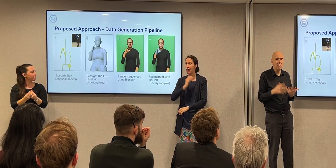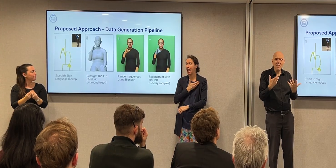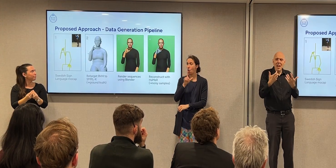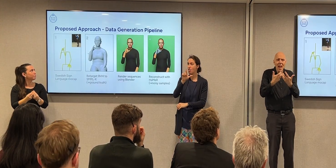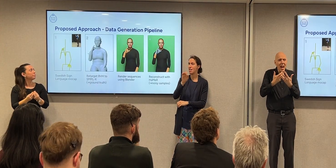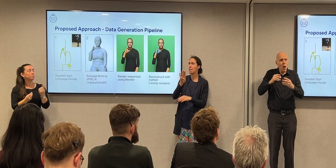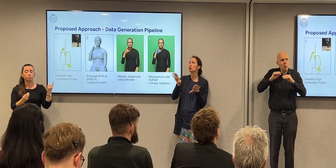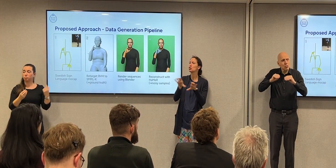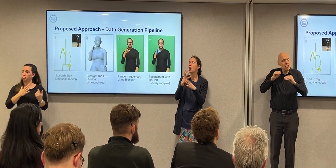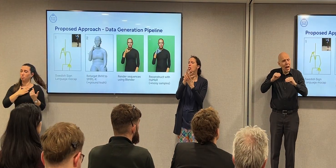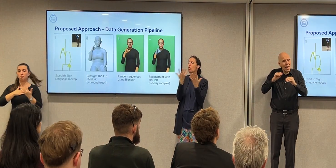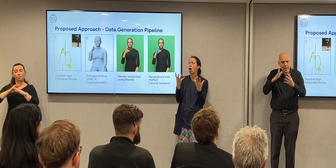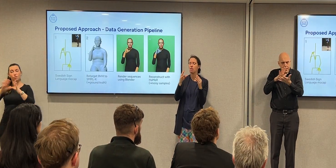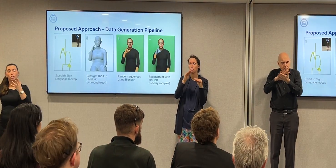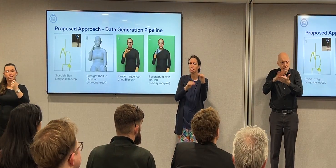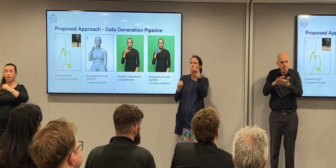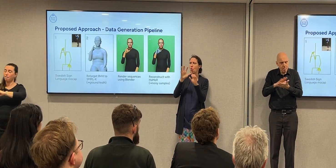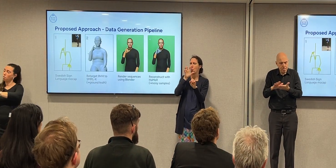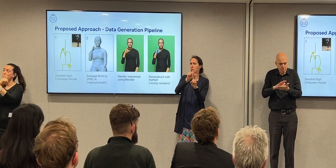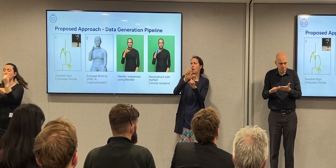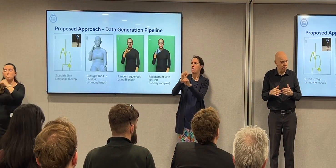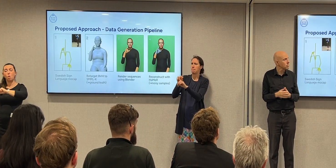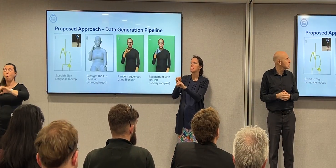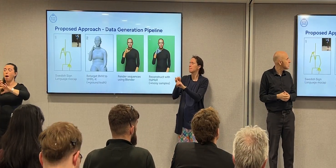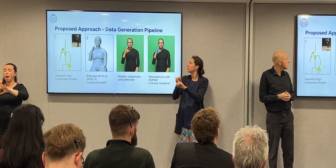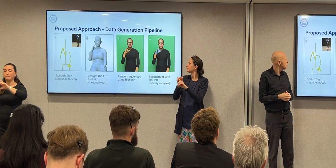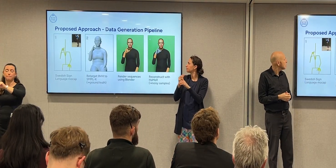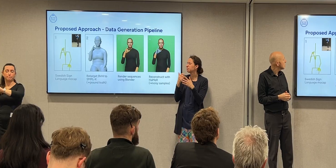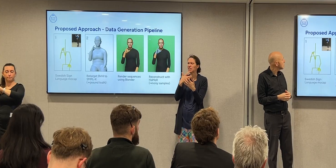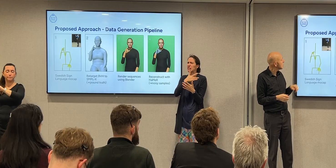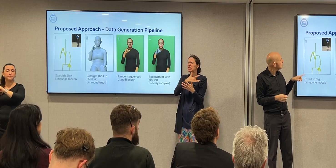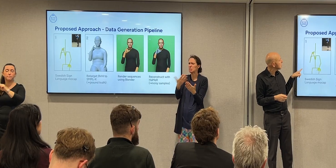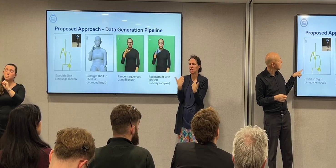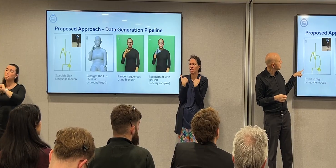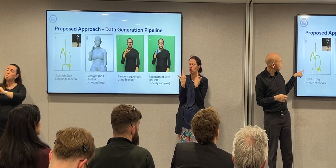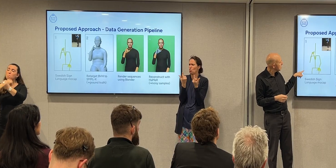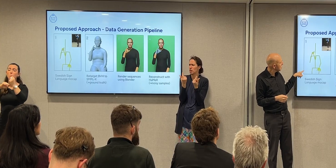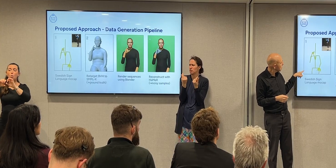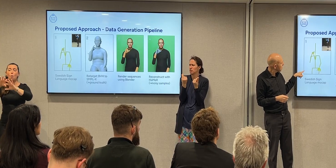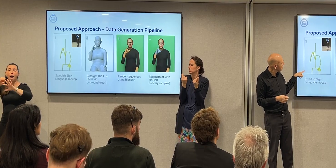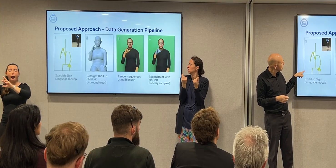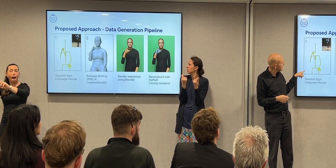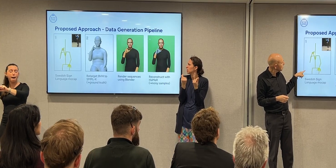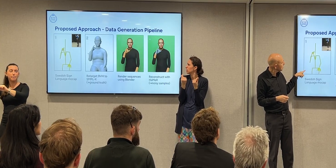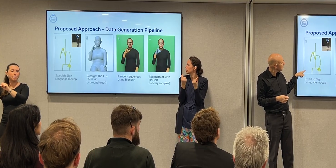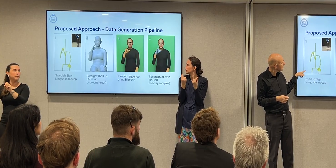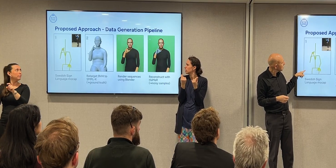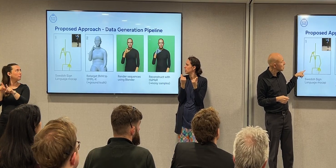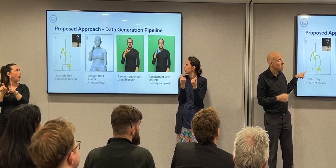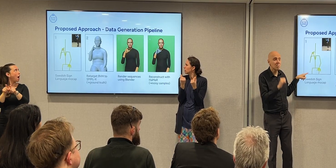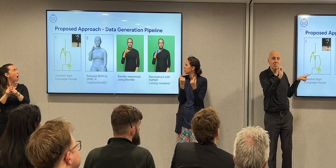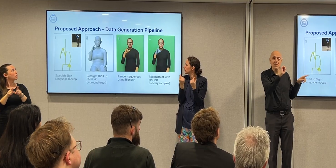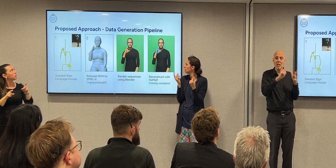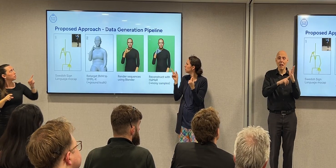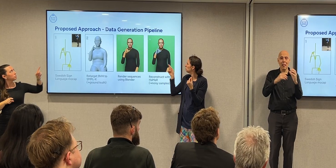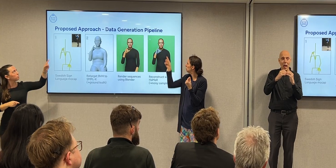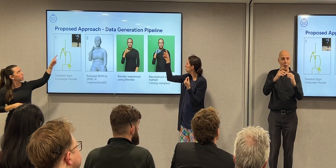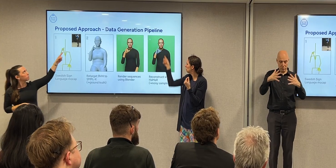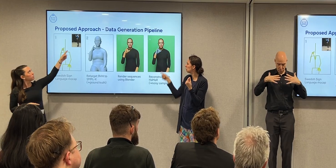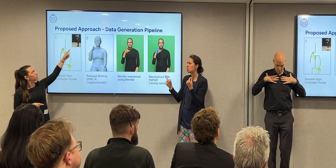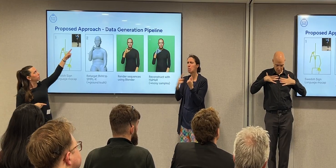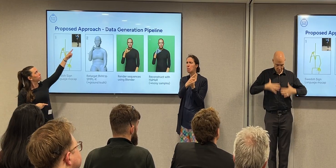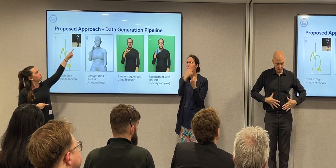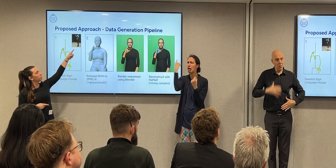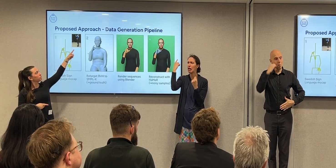mocap capture. What you typically have is a person dressed in black.